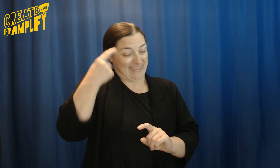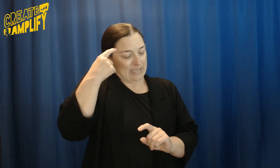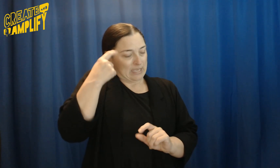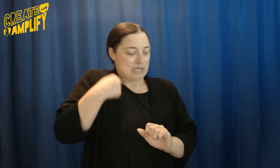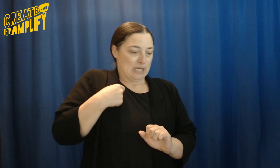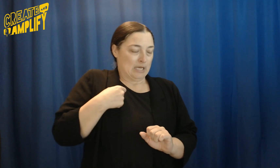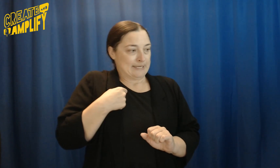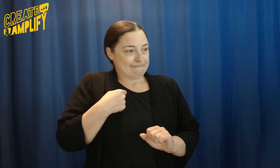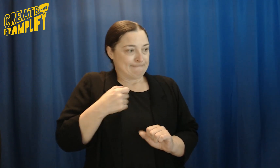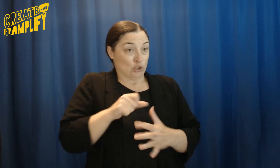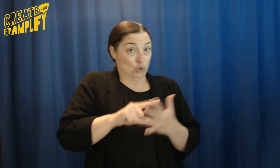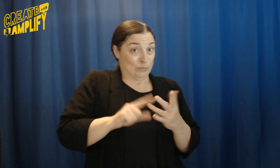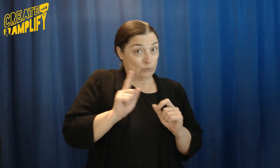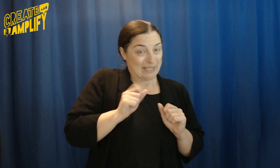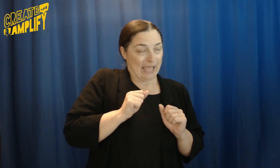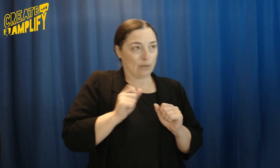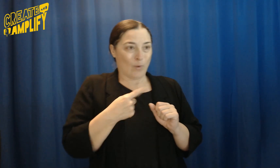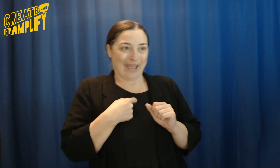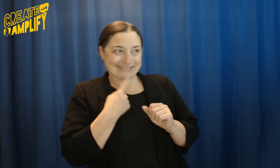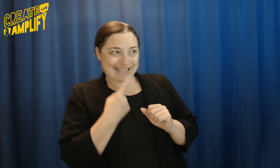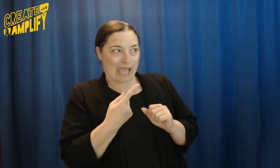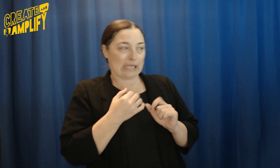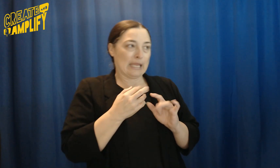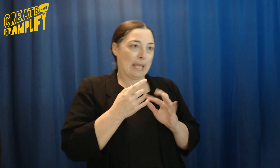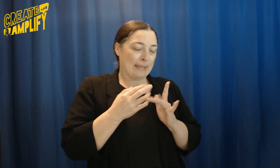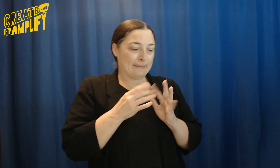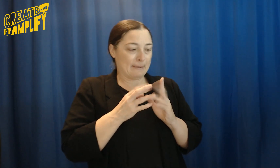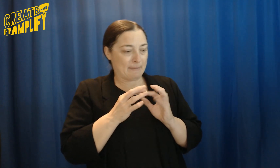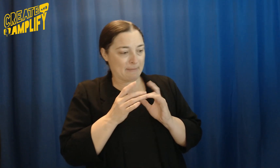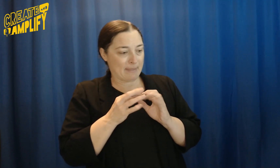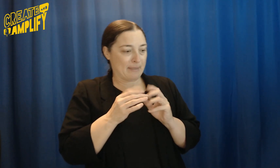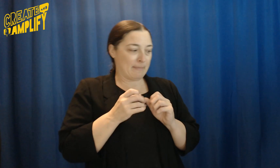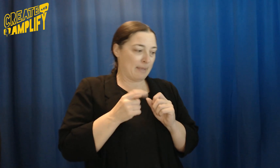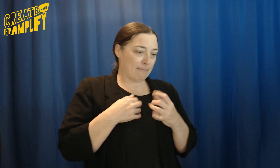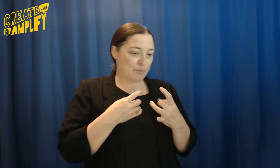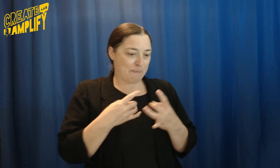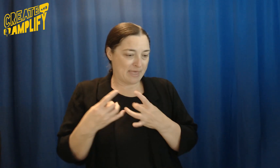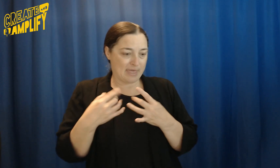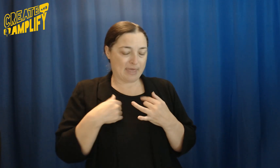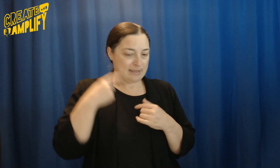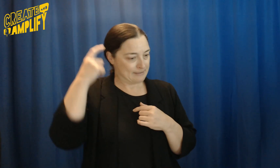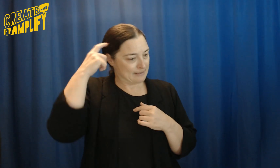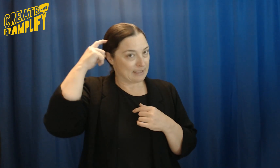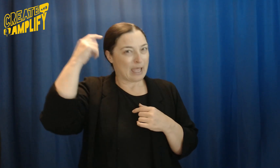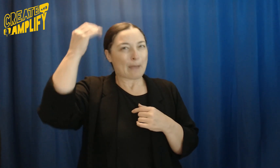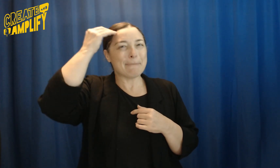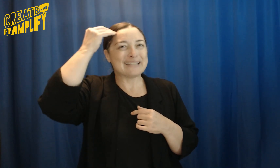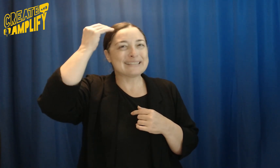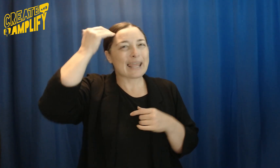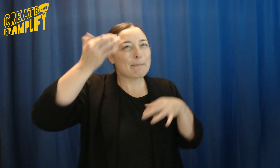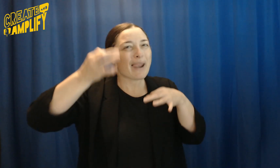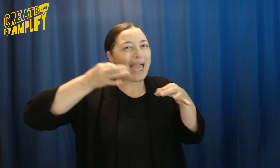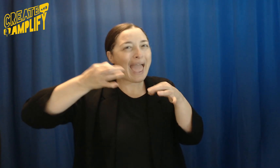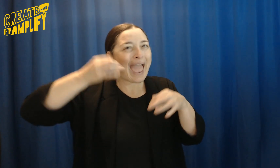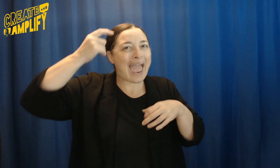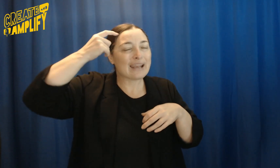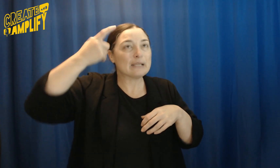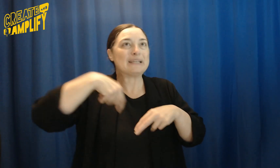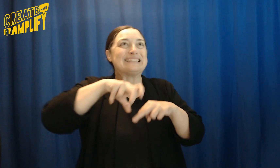say? Okay, do I have the text in front of me? And what words will I say? And plan it in my head while I'm sitting there and I'm levitating because